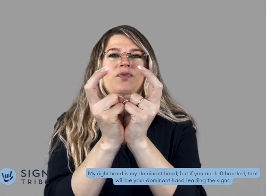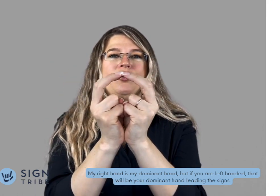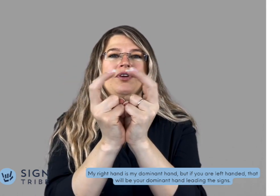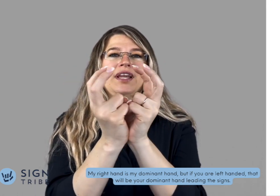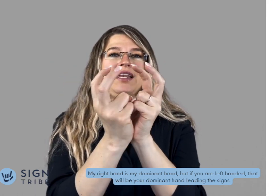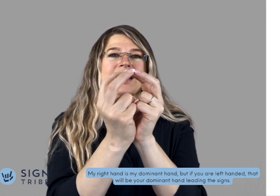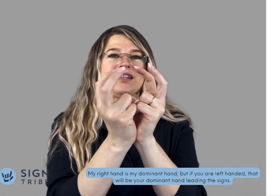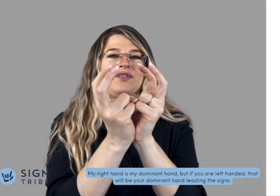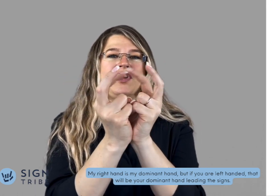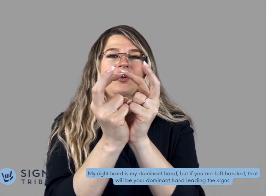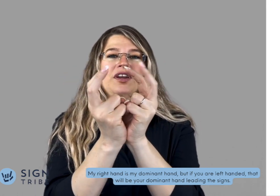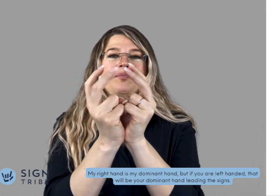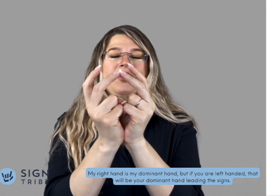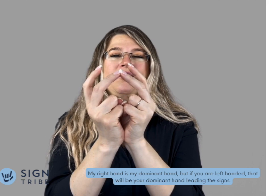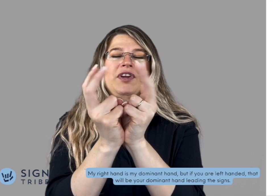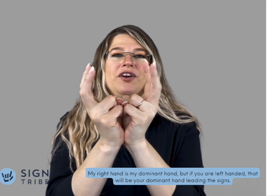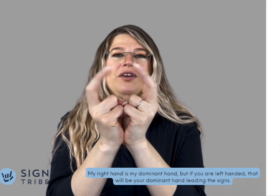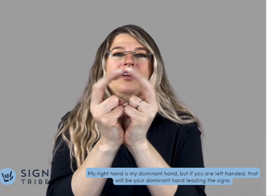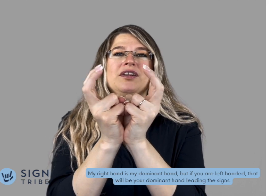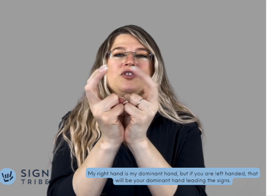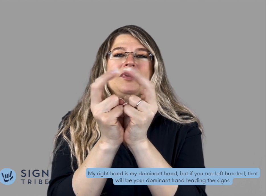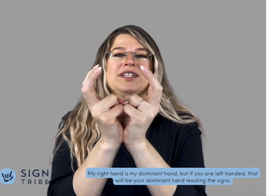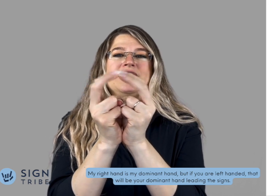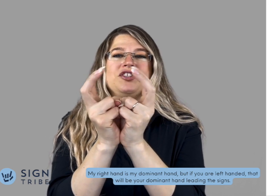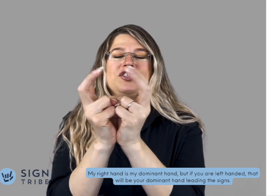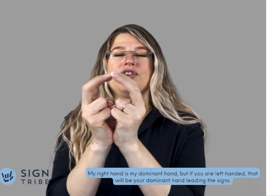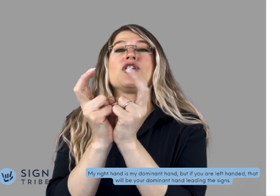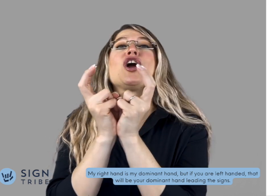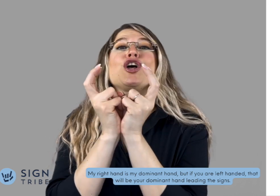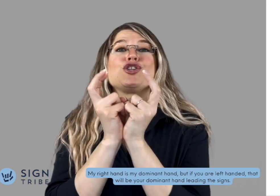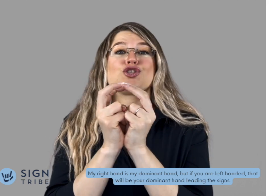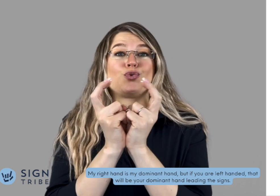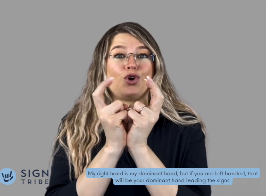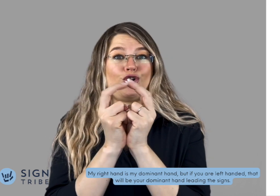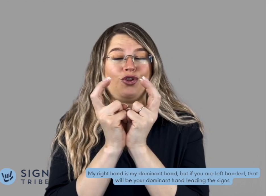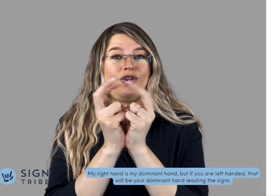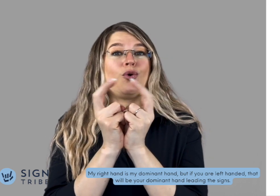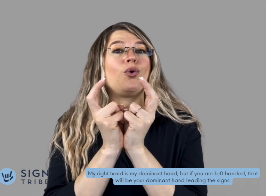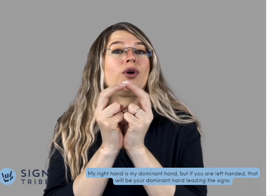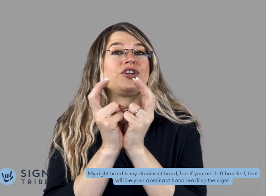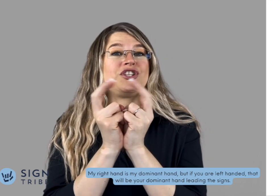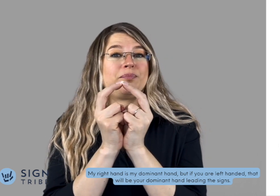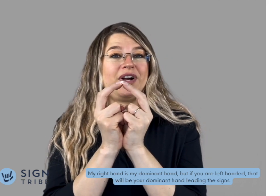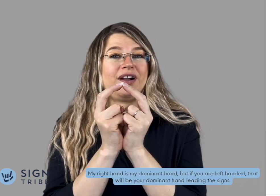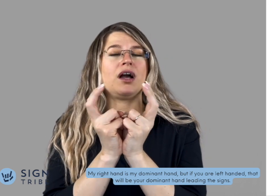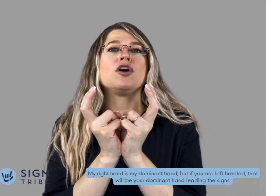your index finger and middle finger to where they touch each other. Squirrel or chipmunk.